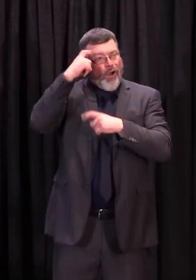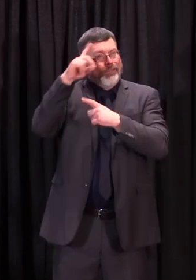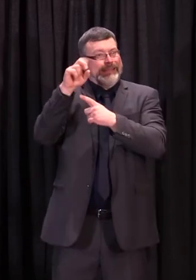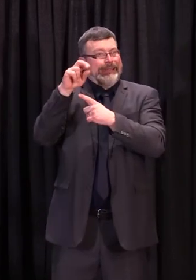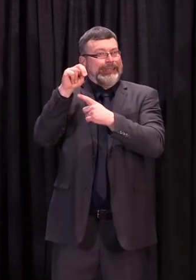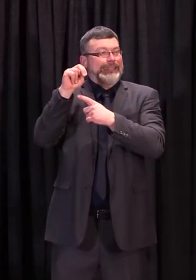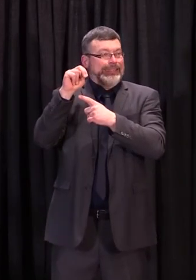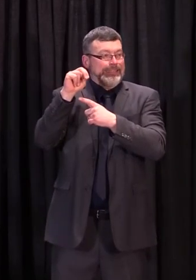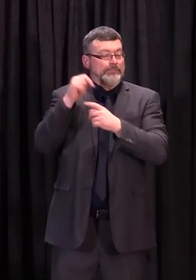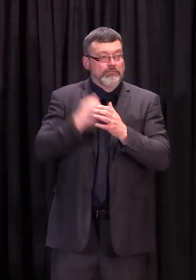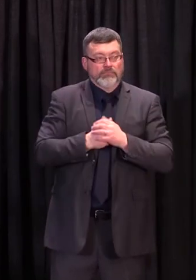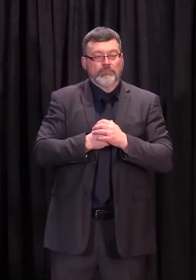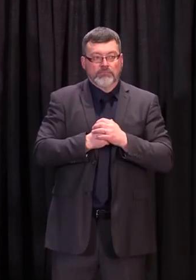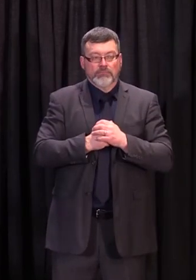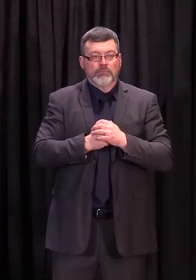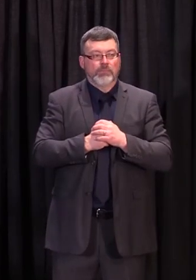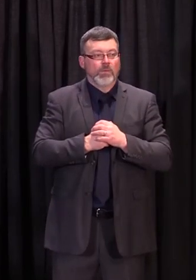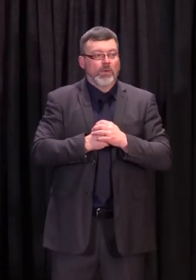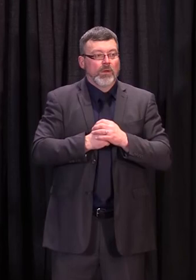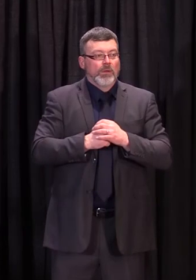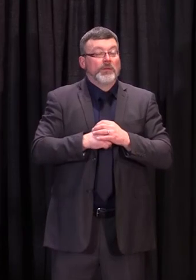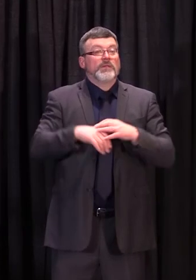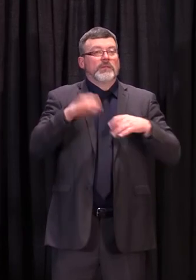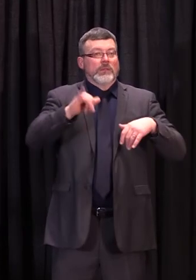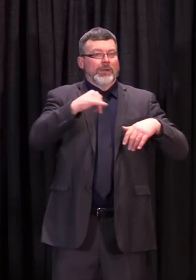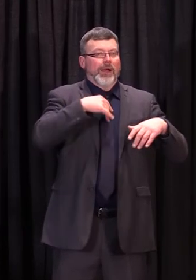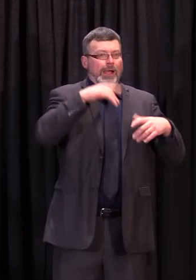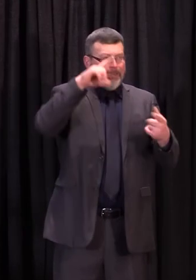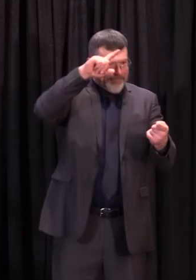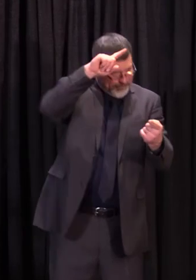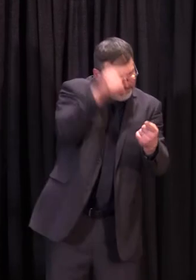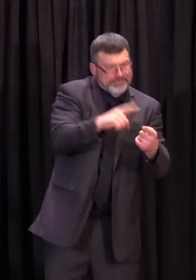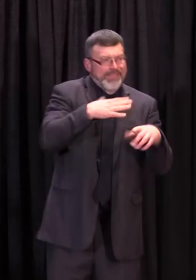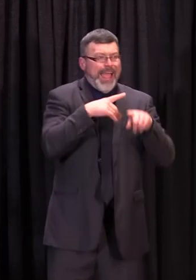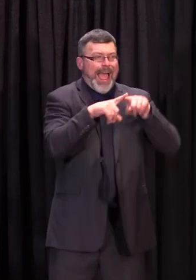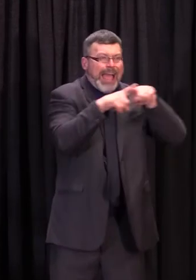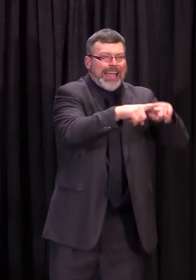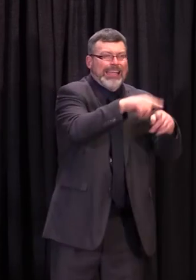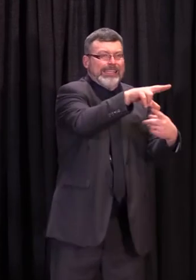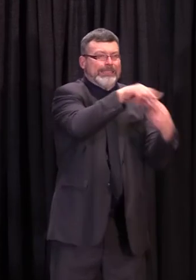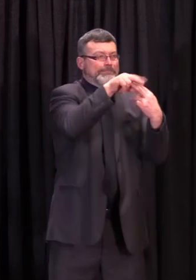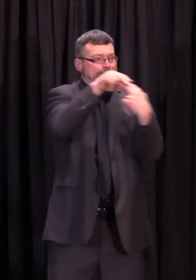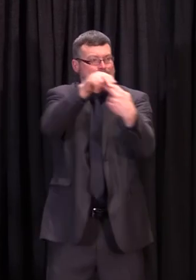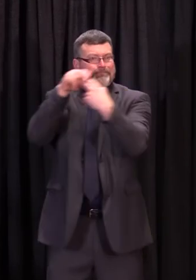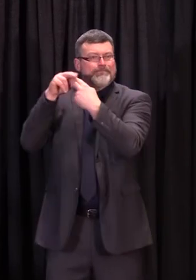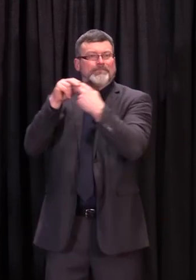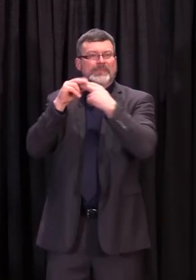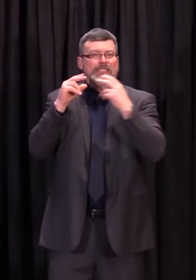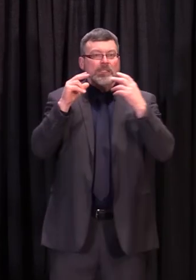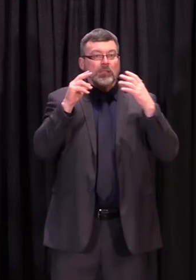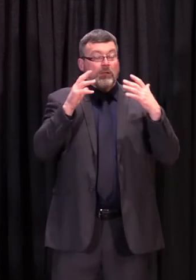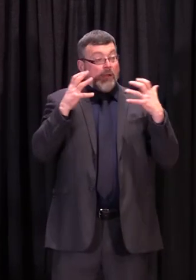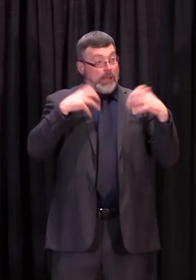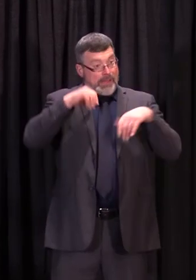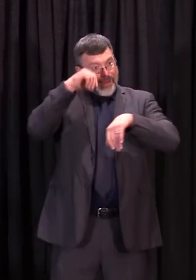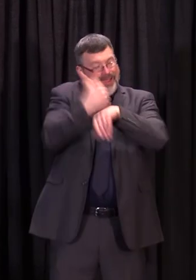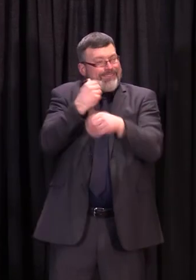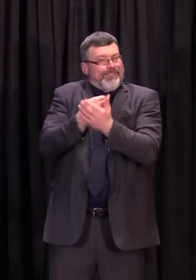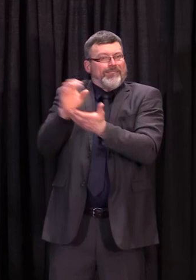our dependency on borrowing by setting up a fund to pay cash for certain capital